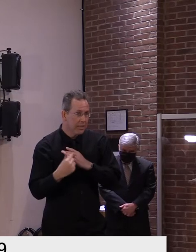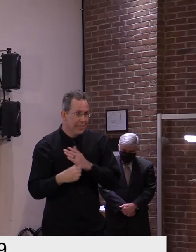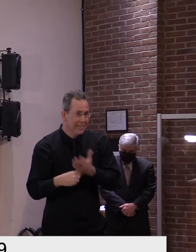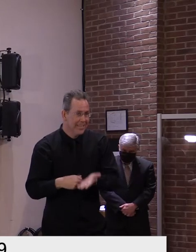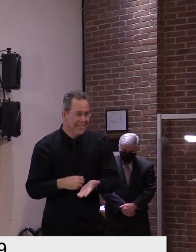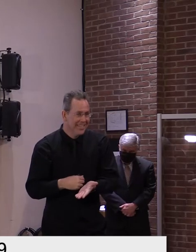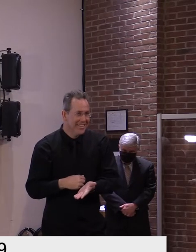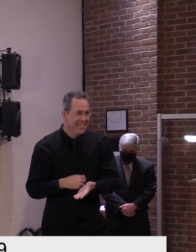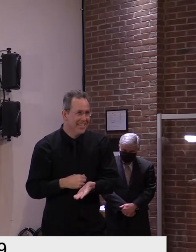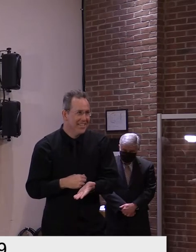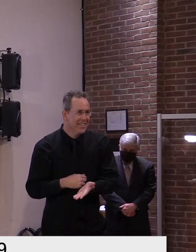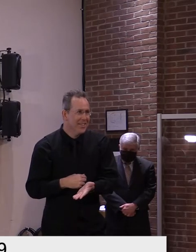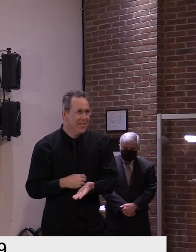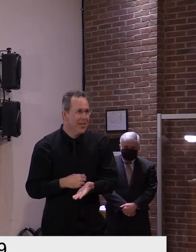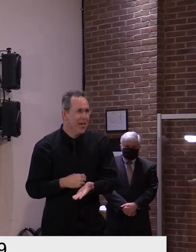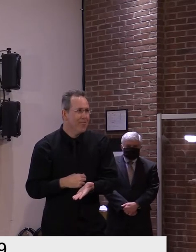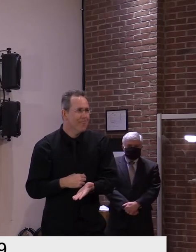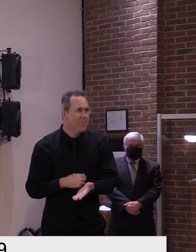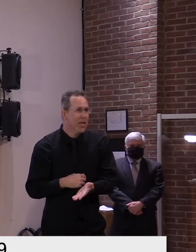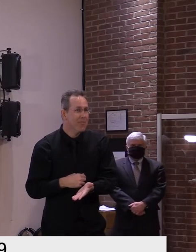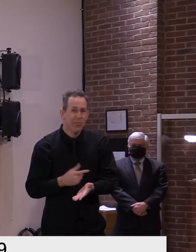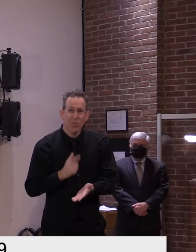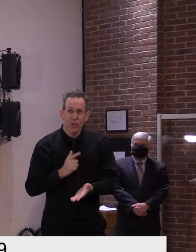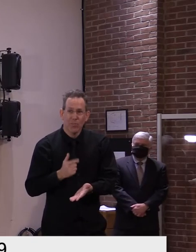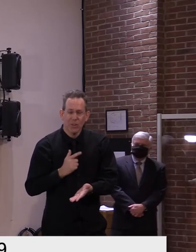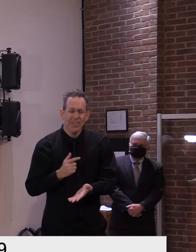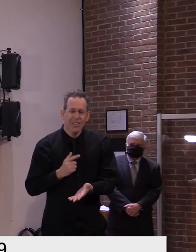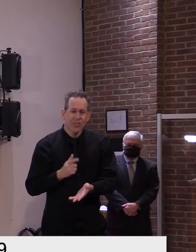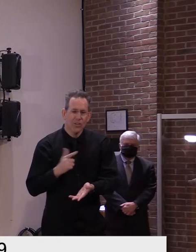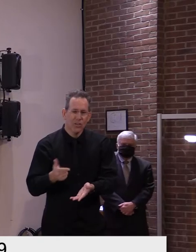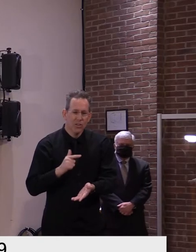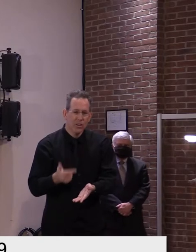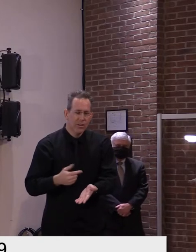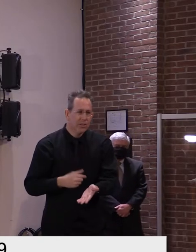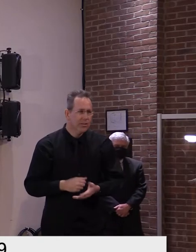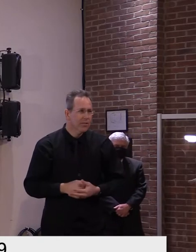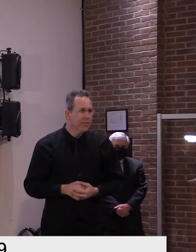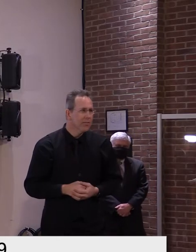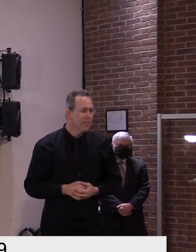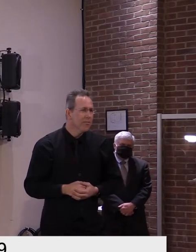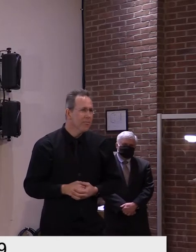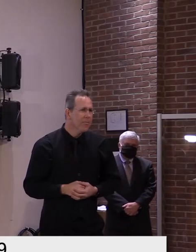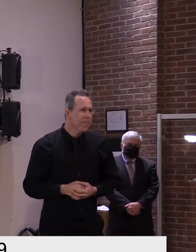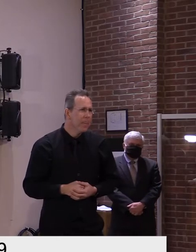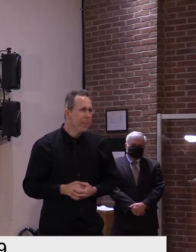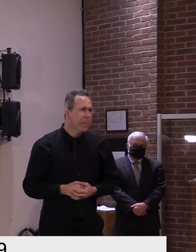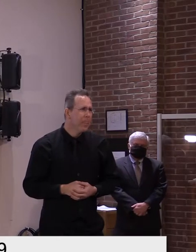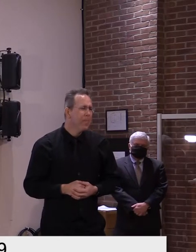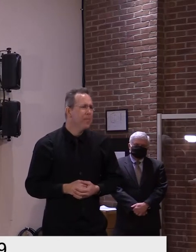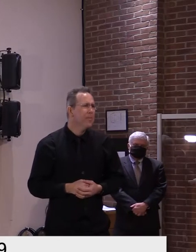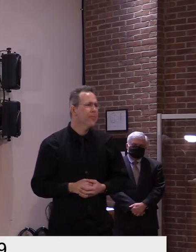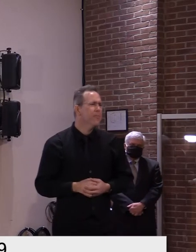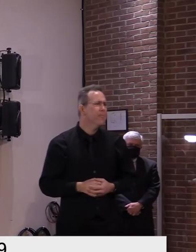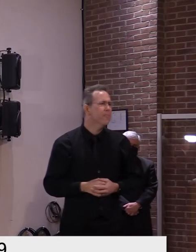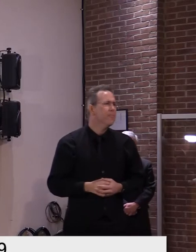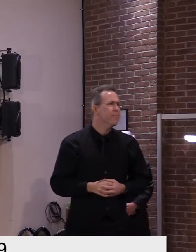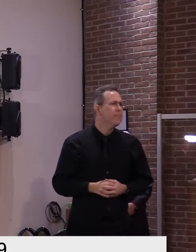It caught me by surprise there a little bit, Rebecca. Sorry about that. The state tax exemption, which